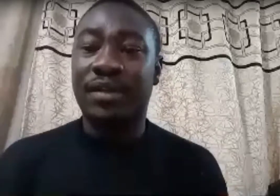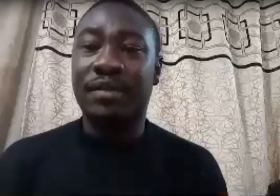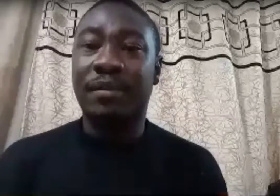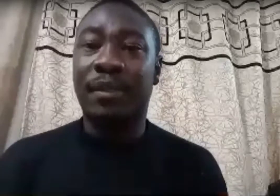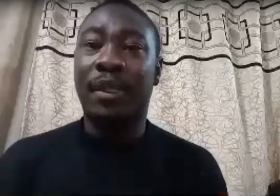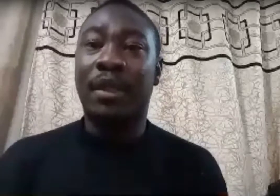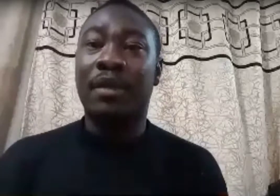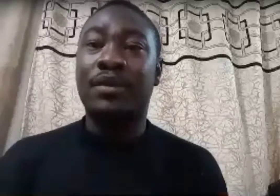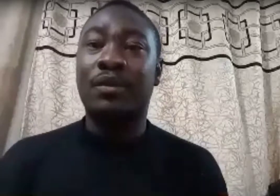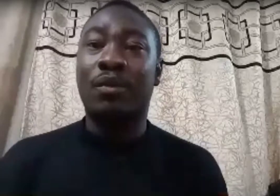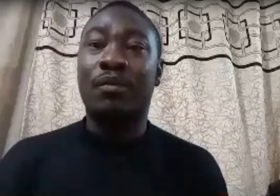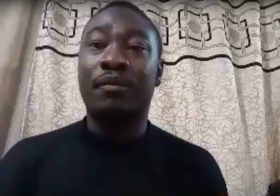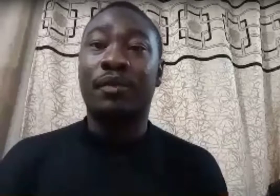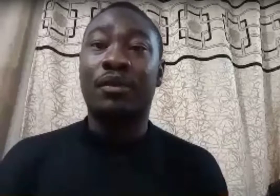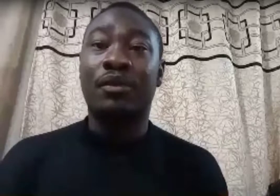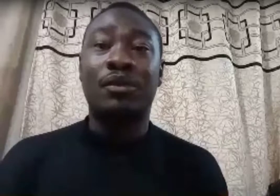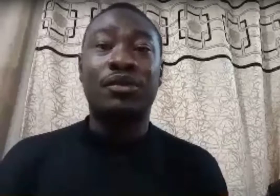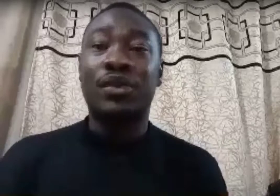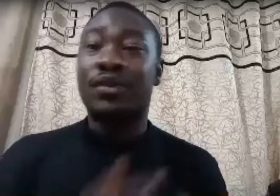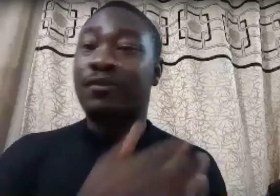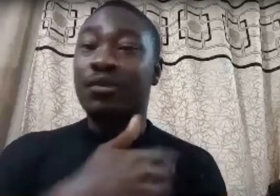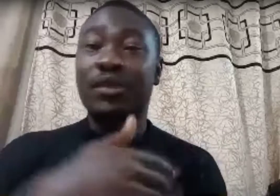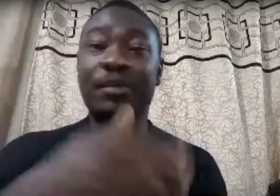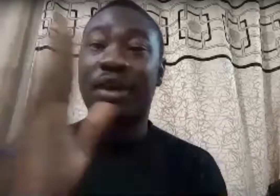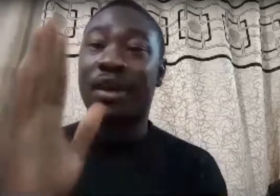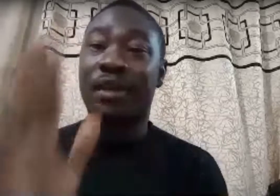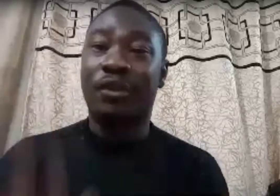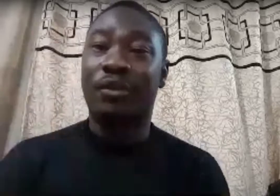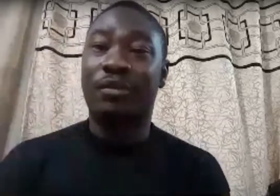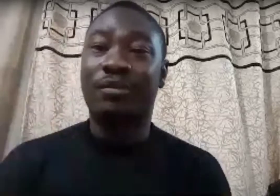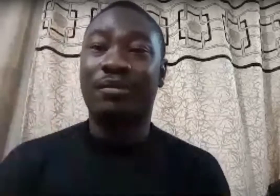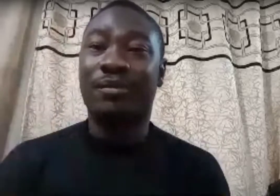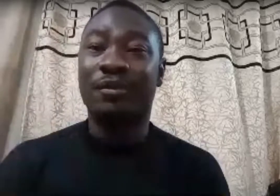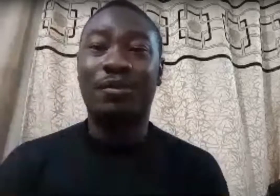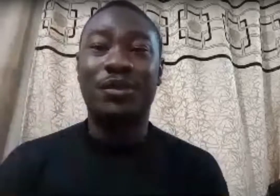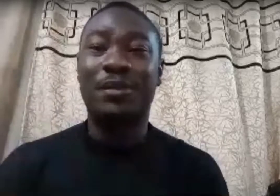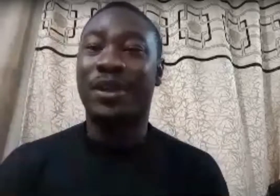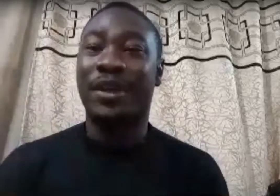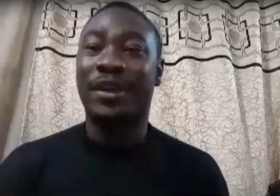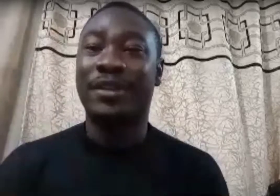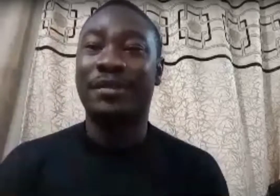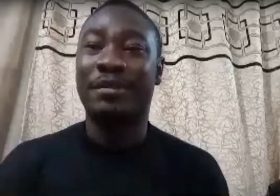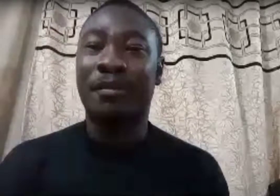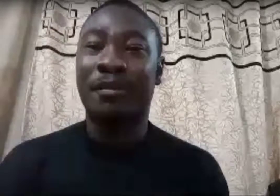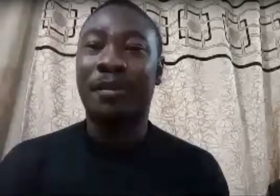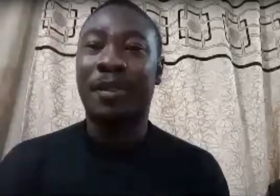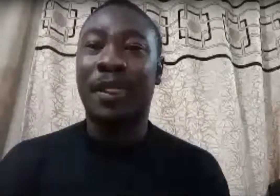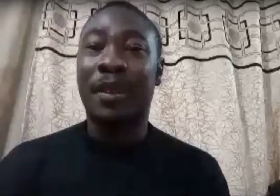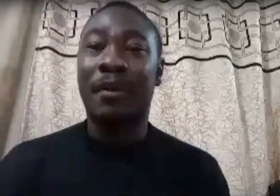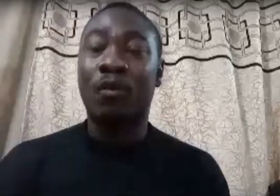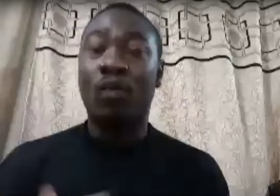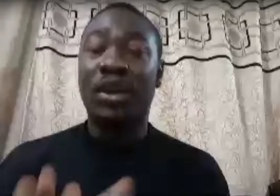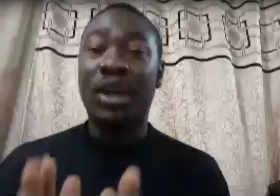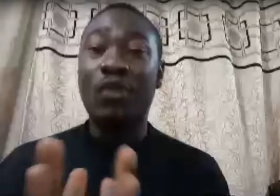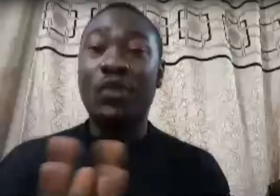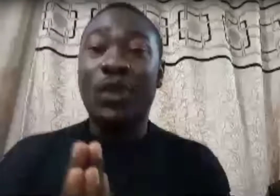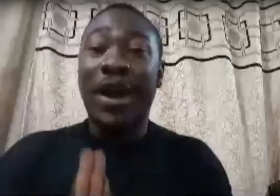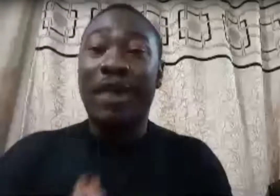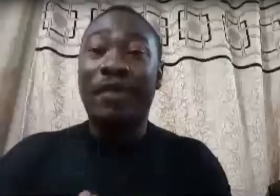speed ahead for you. Full speed ahead. We're now going to have our class activity. But before we